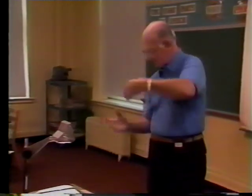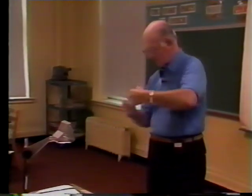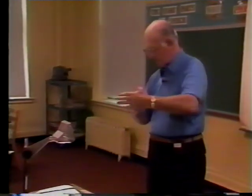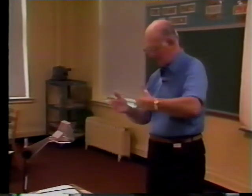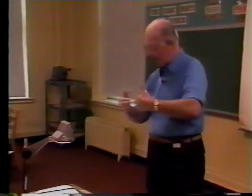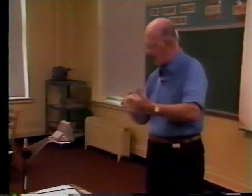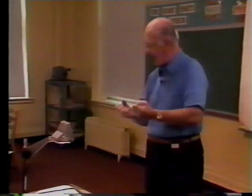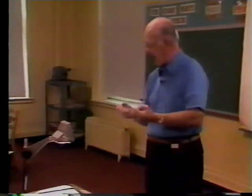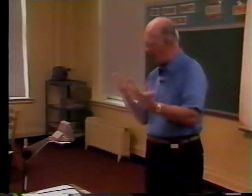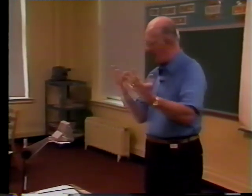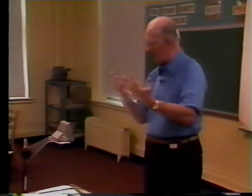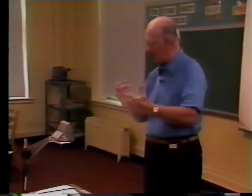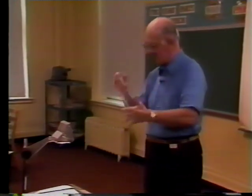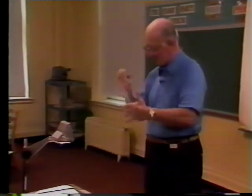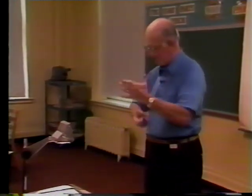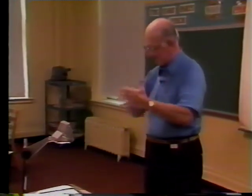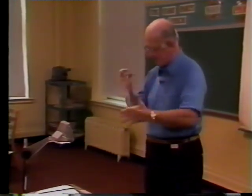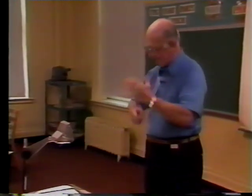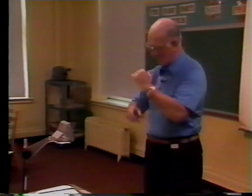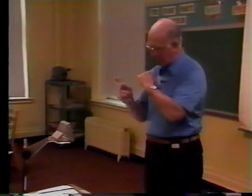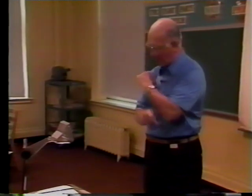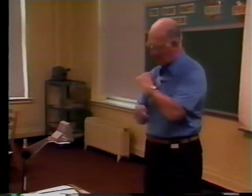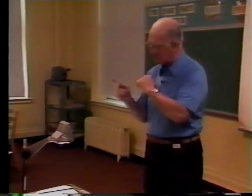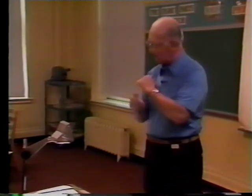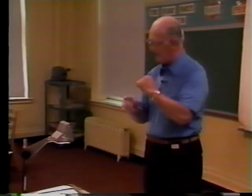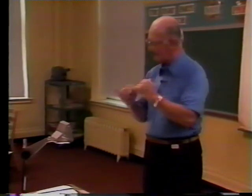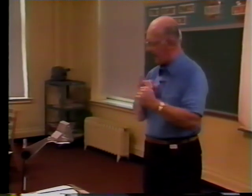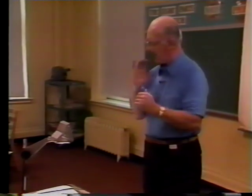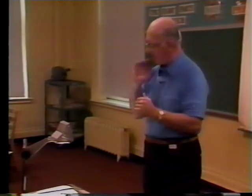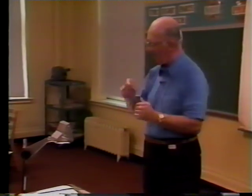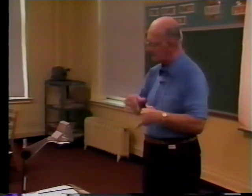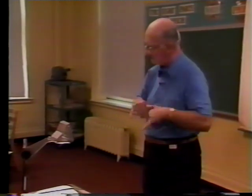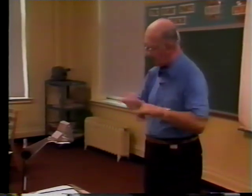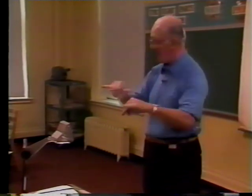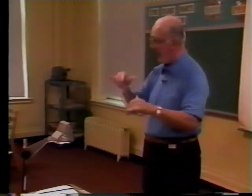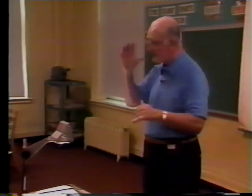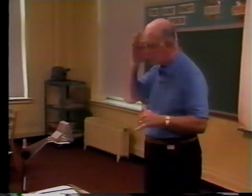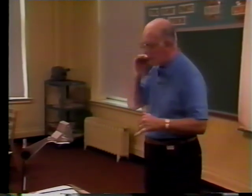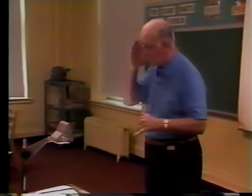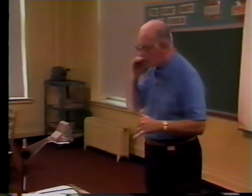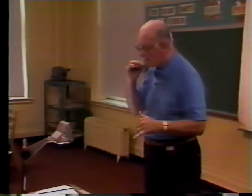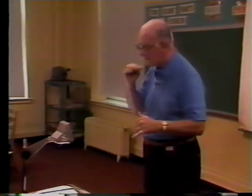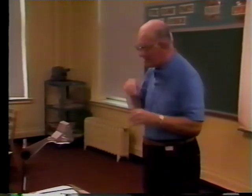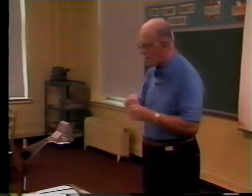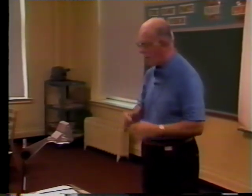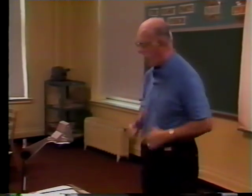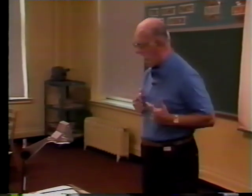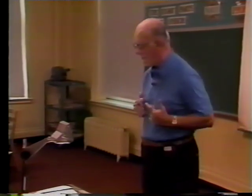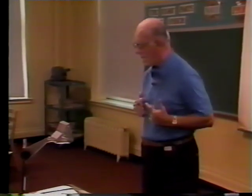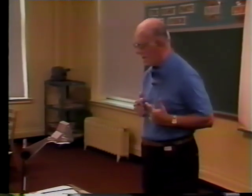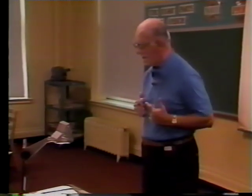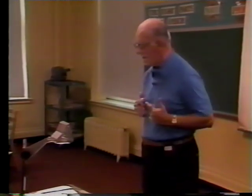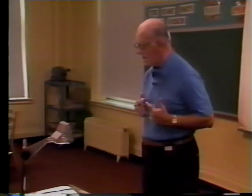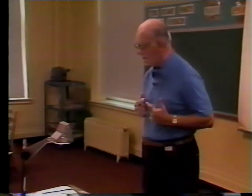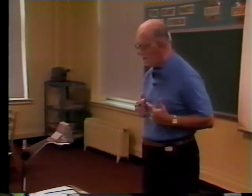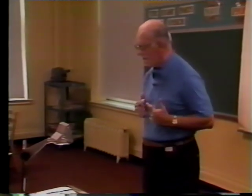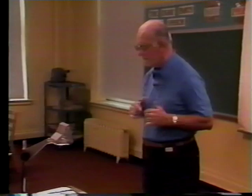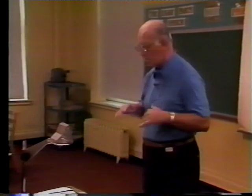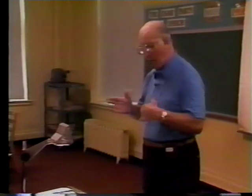No matter how many punishments I must still experience in life, no